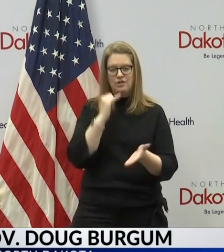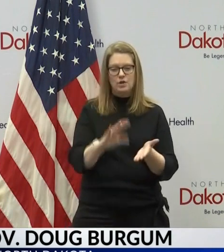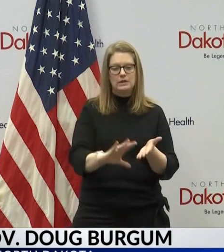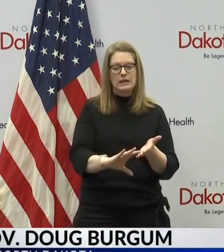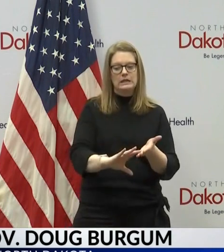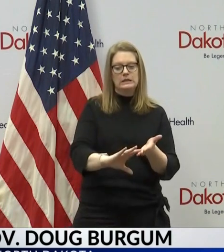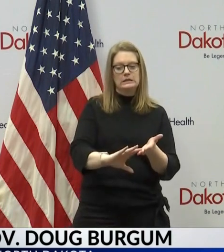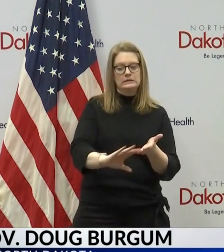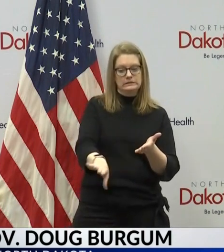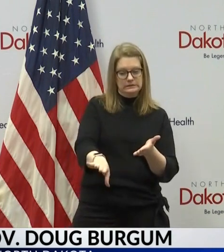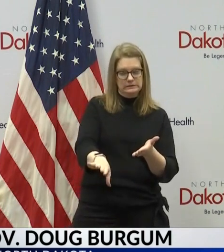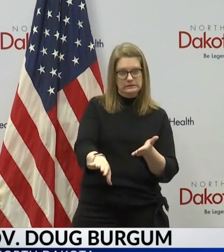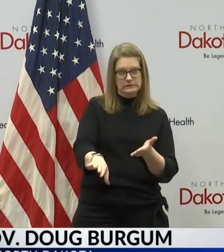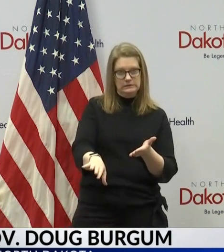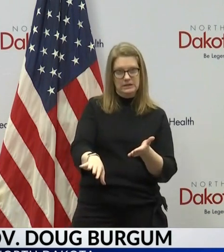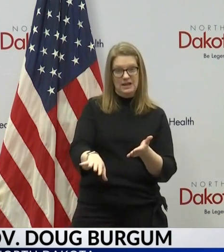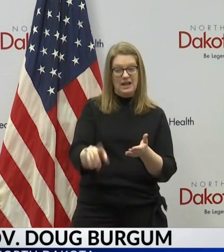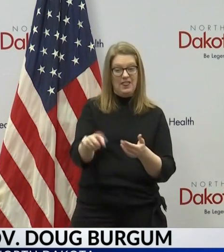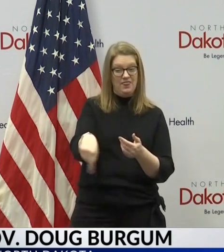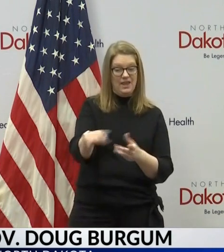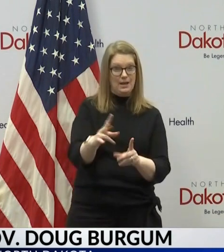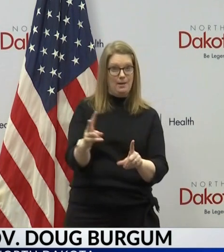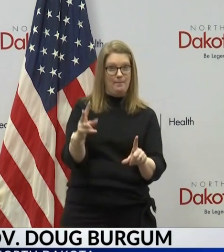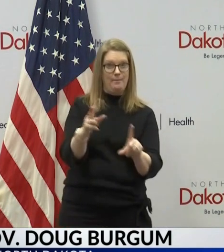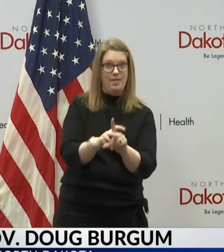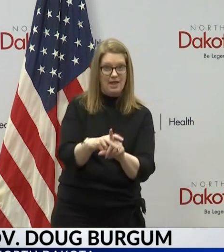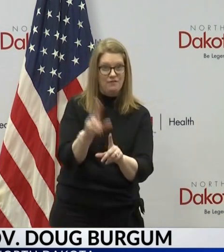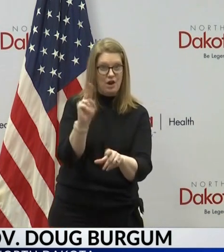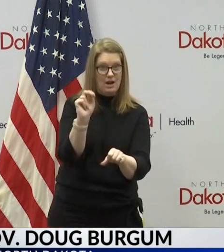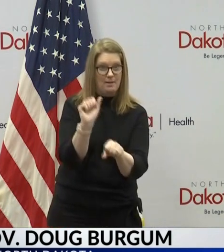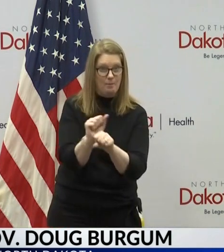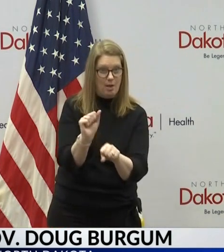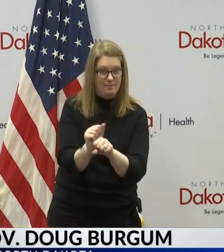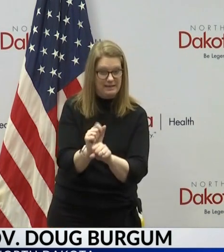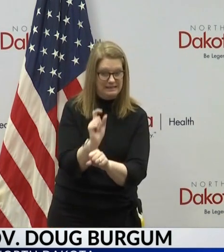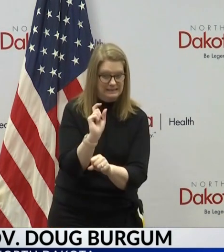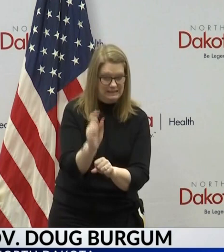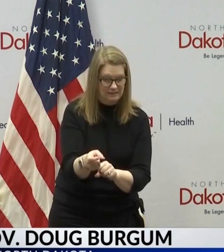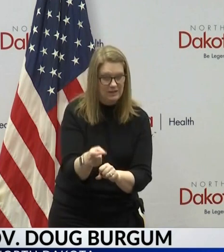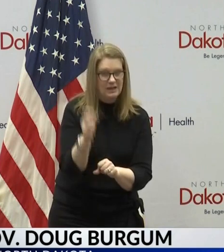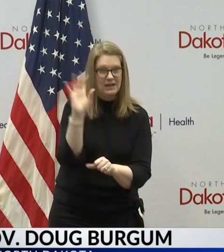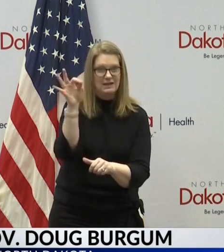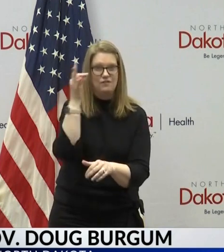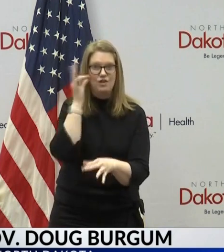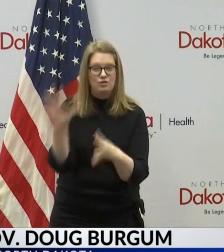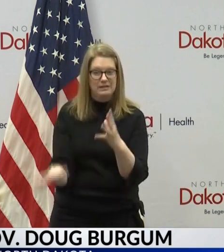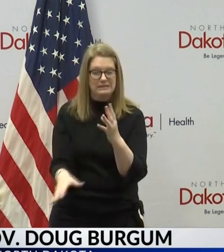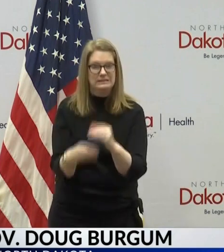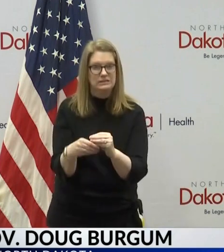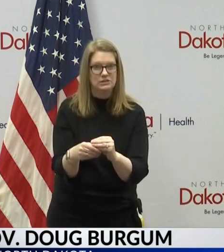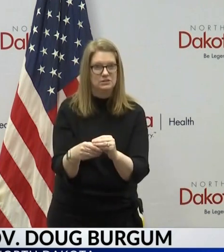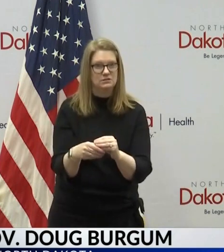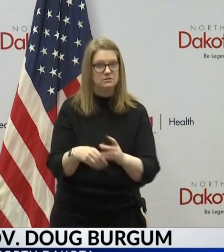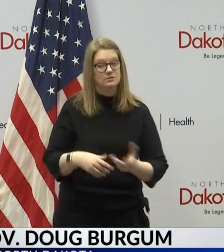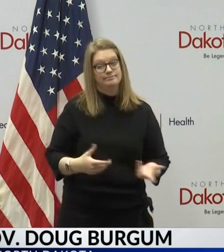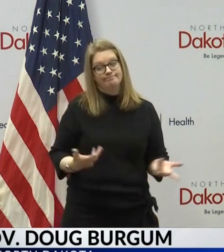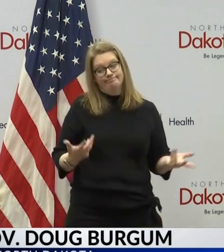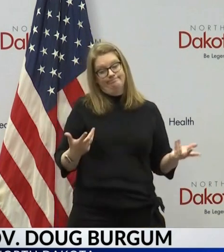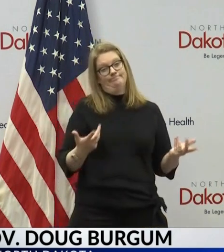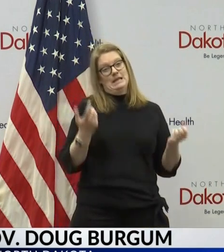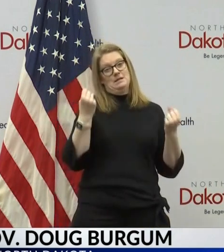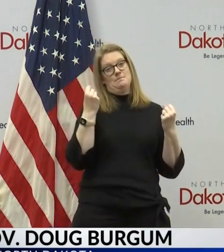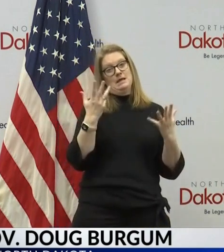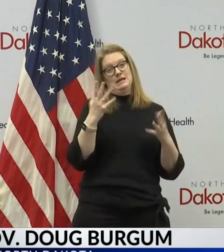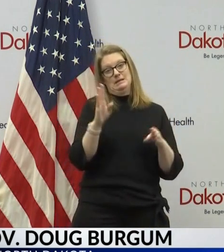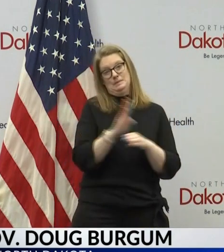can apply for unemployment and be granted unemployment and have the federal kicker behind it, I think a lot of businesses